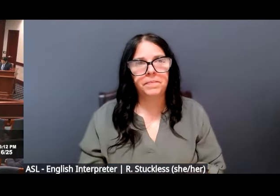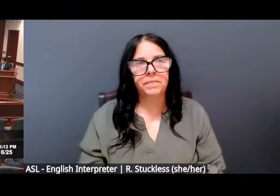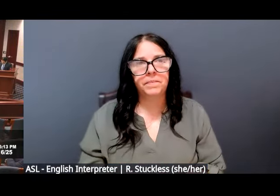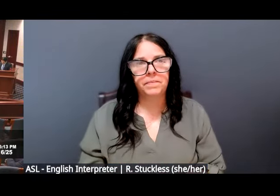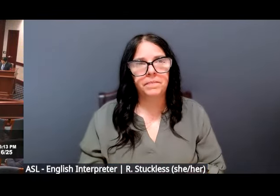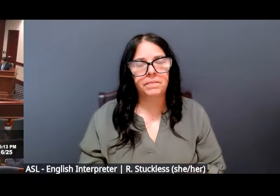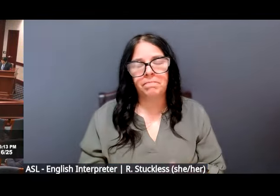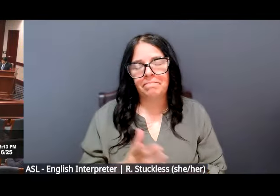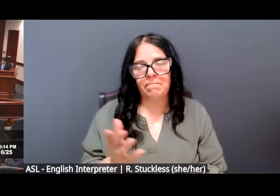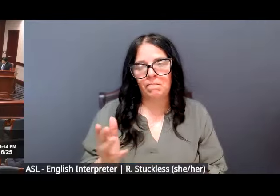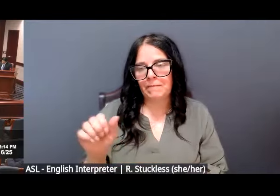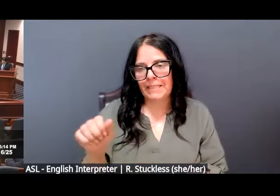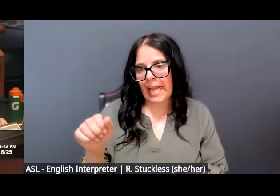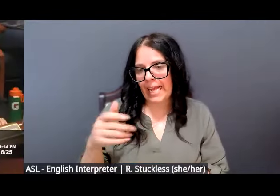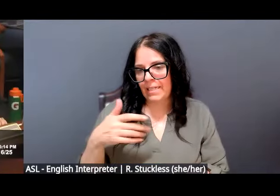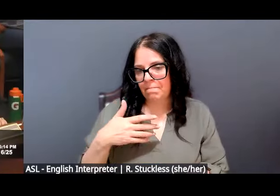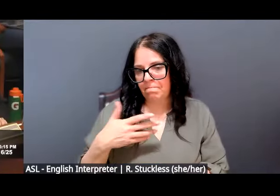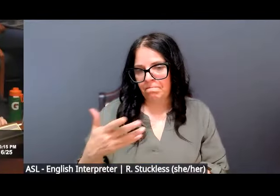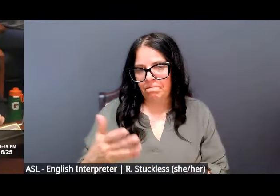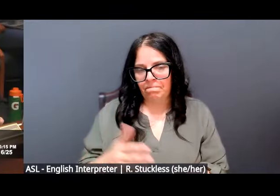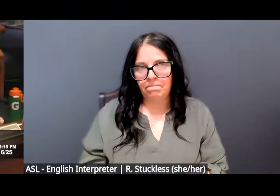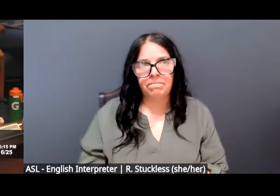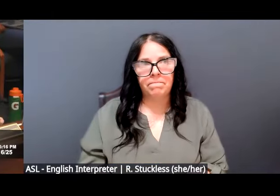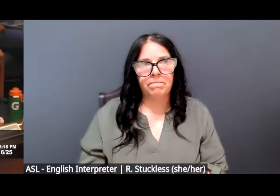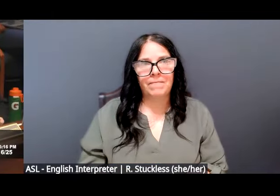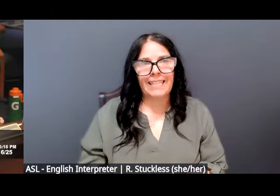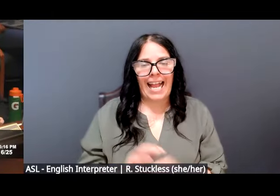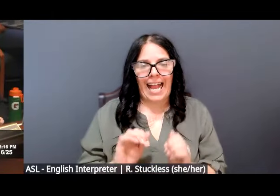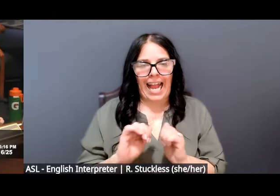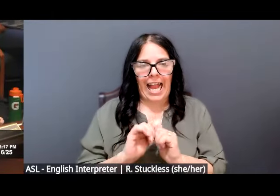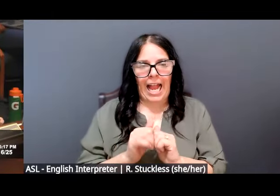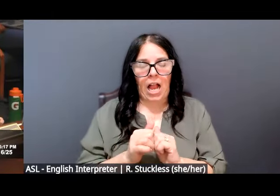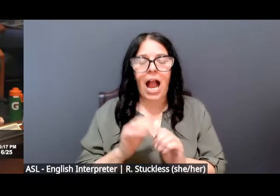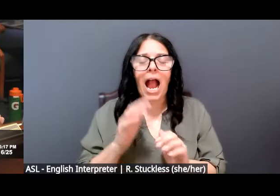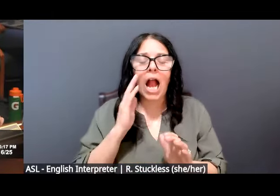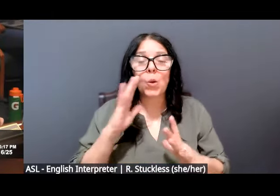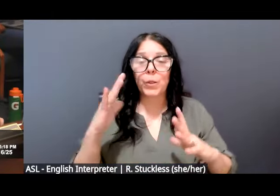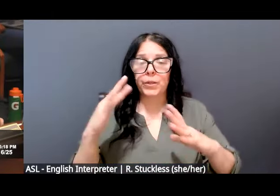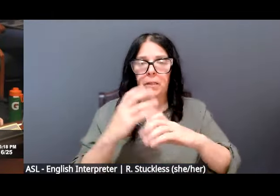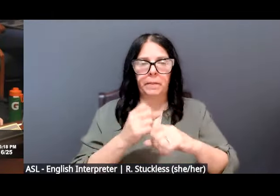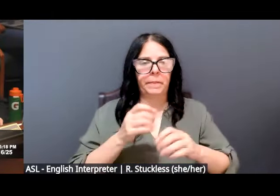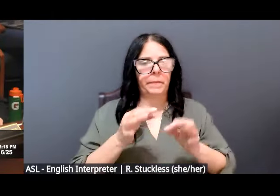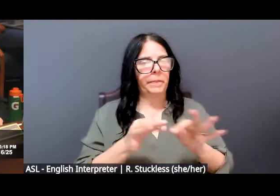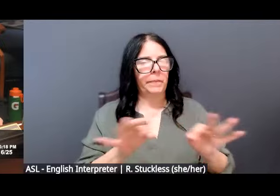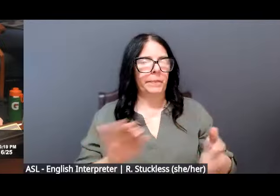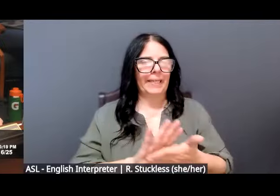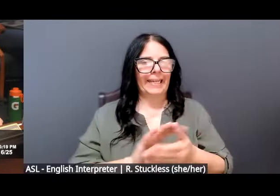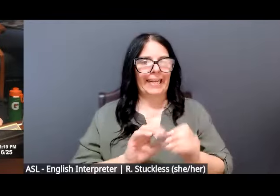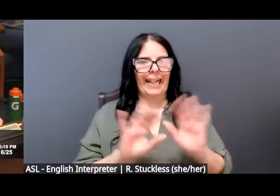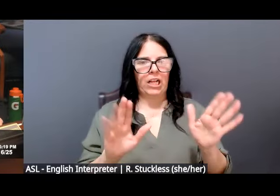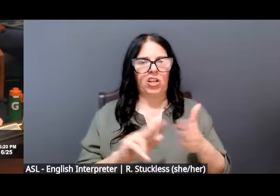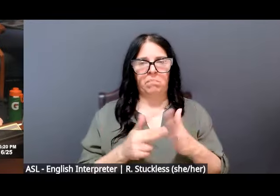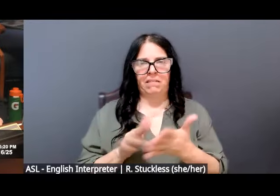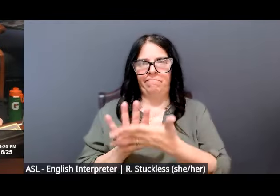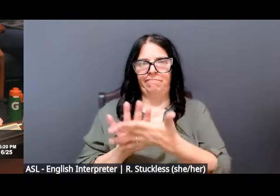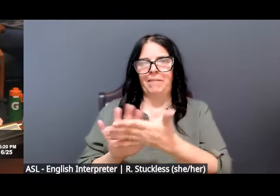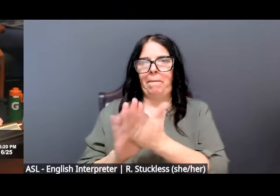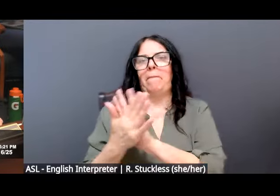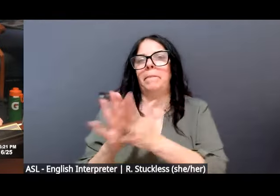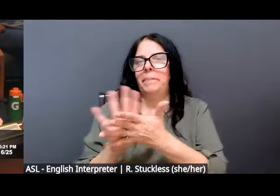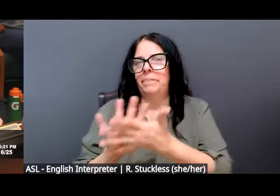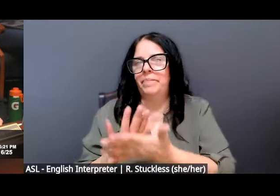don't know, saying it succinctly doesn't convey very much, but it would be